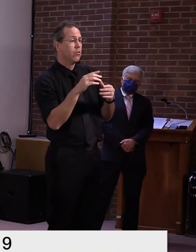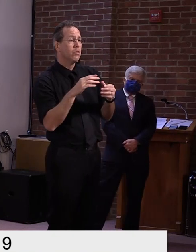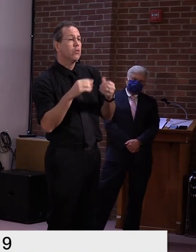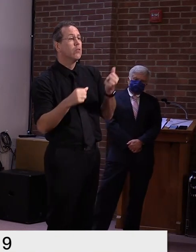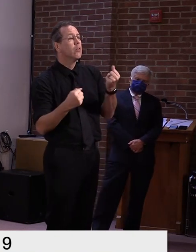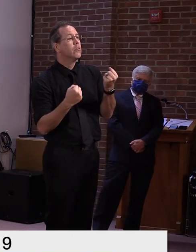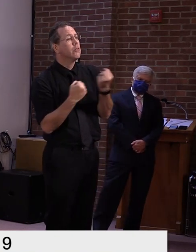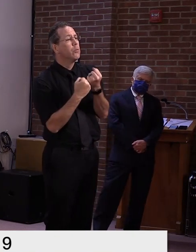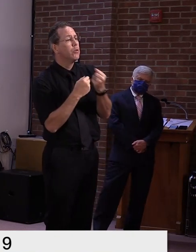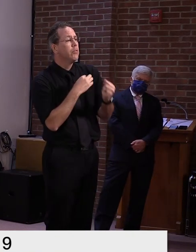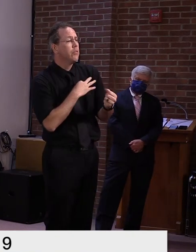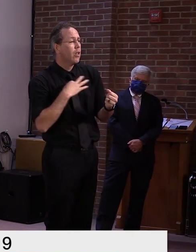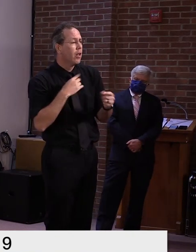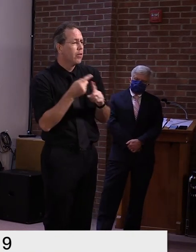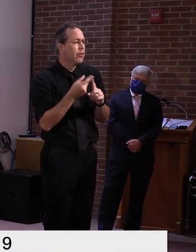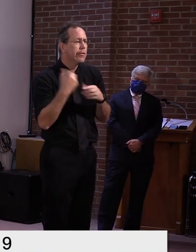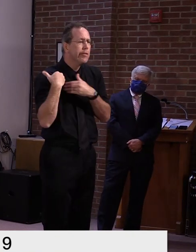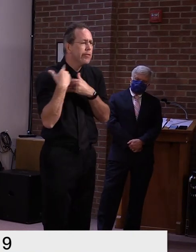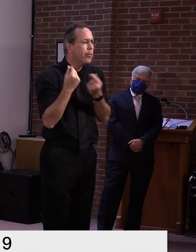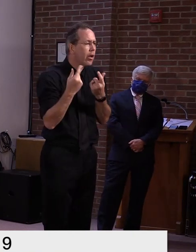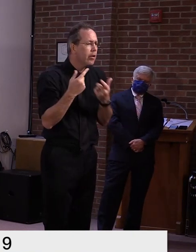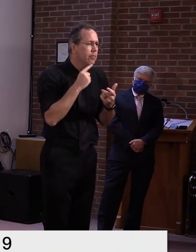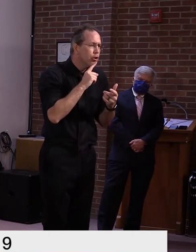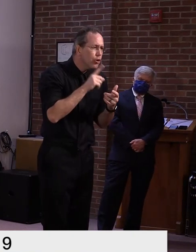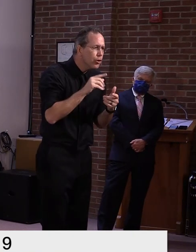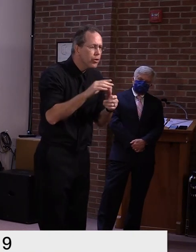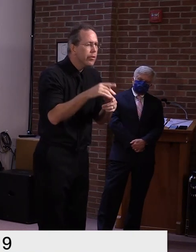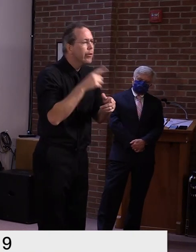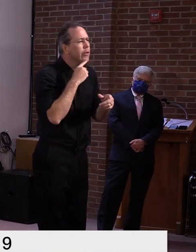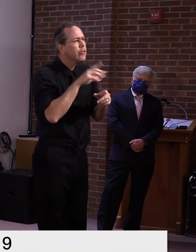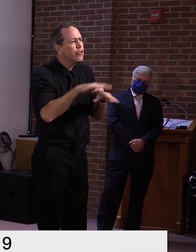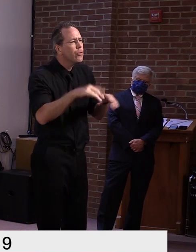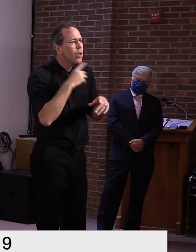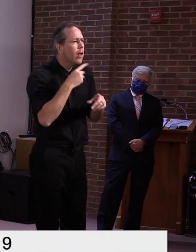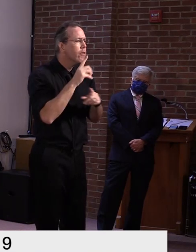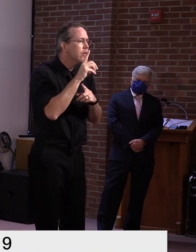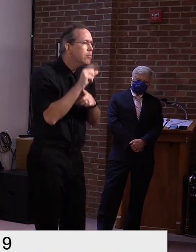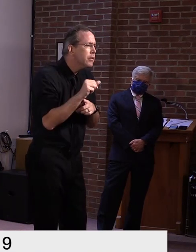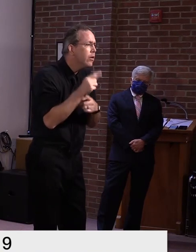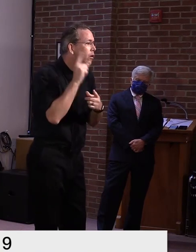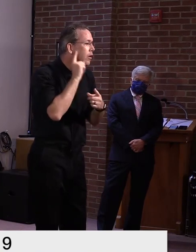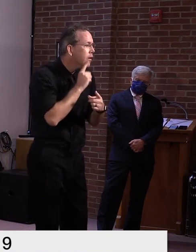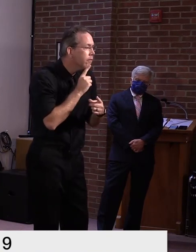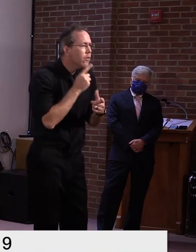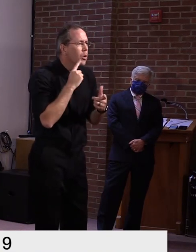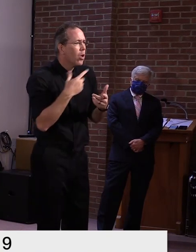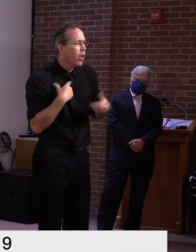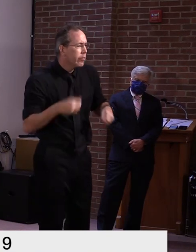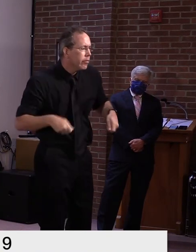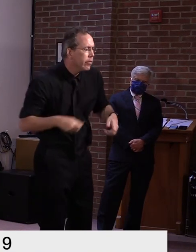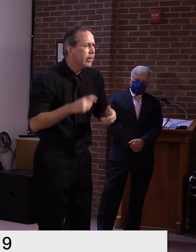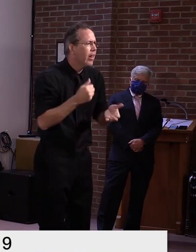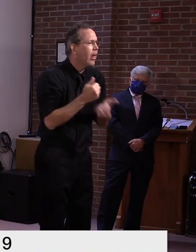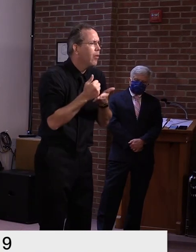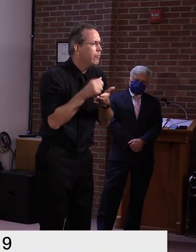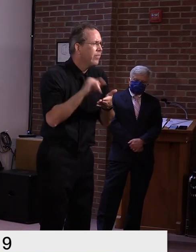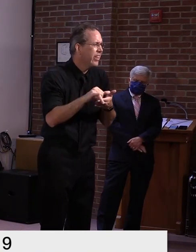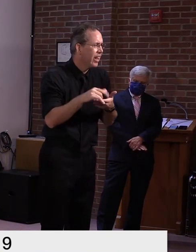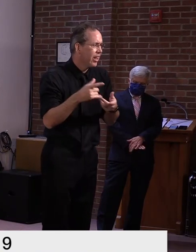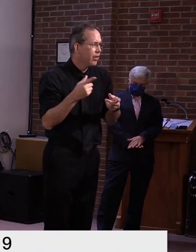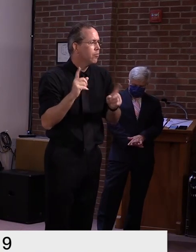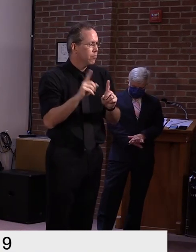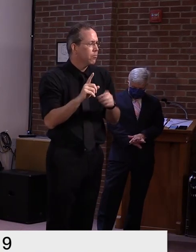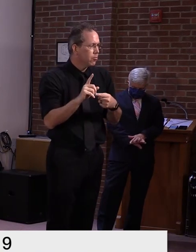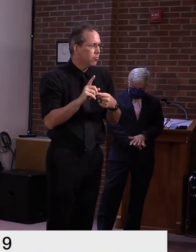are staffing up, if you will, and one is to, as you mentioned, to implement the logistical elements involved with the health guidance and